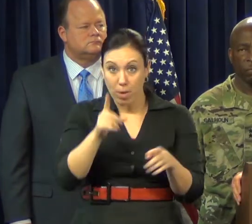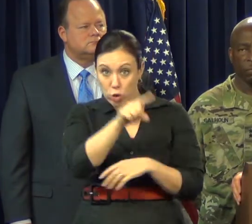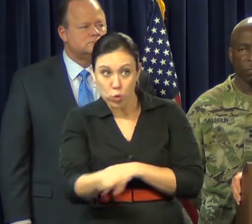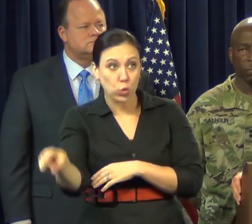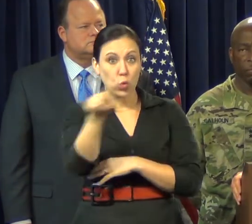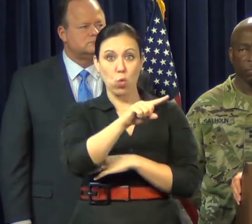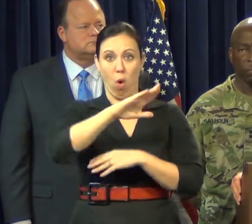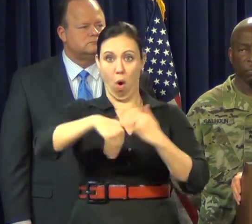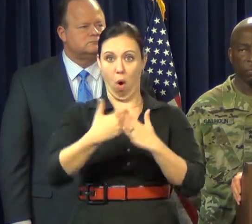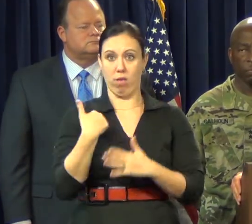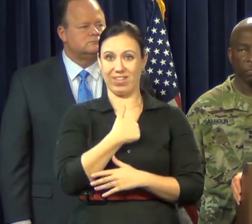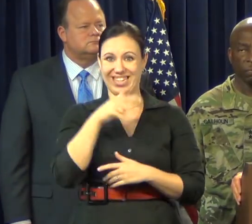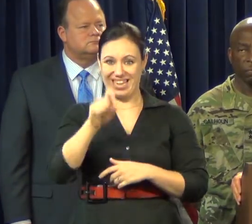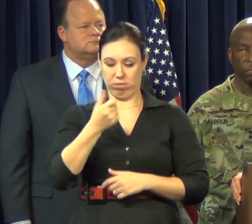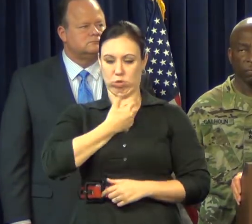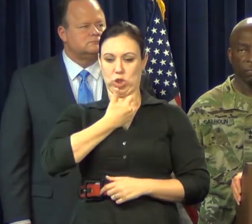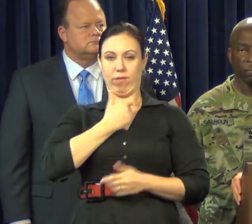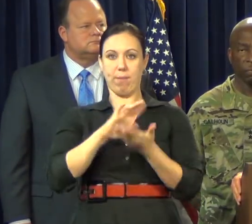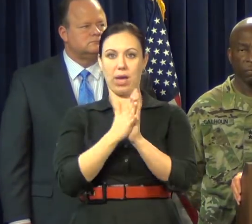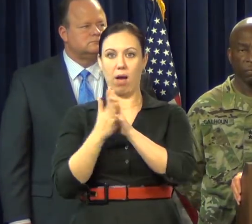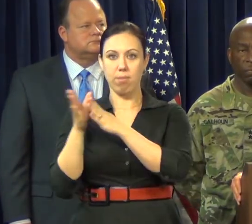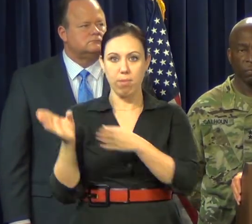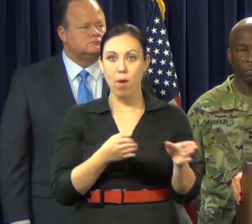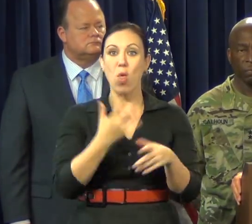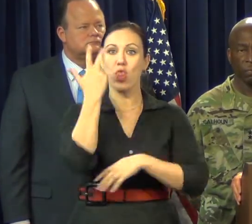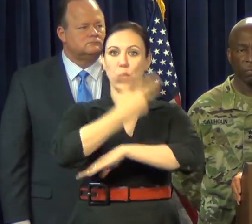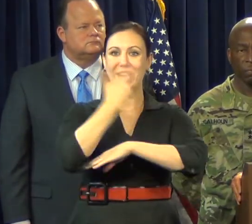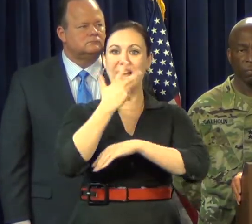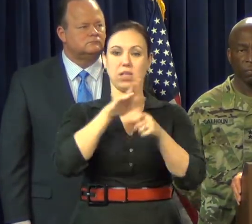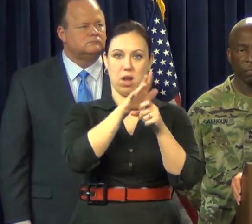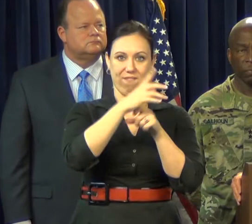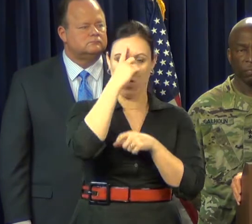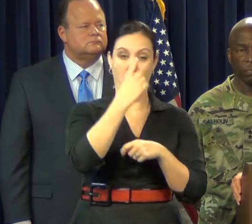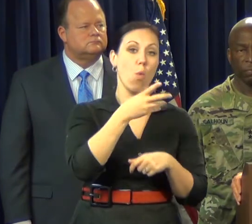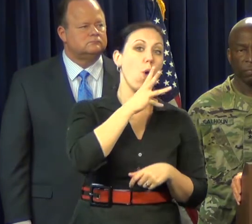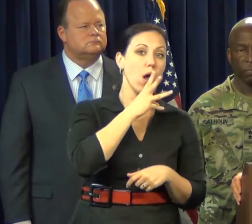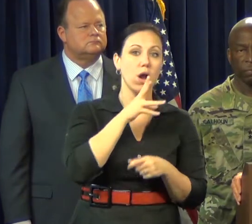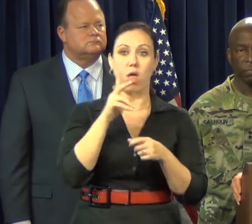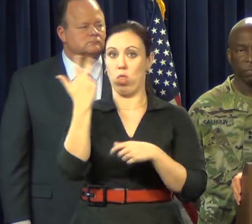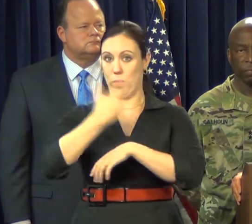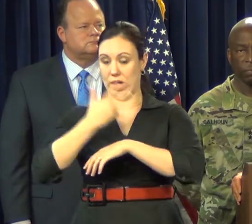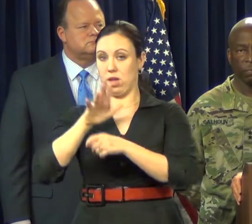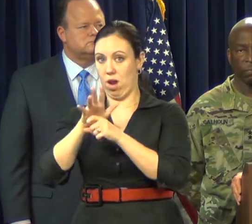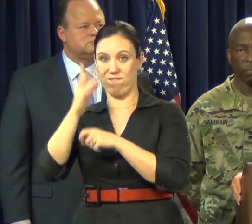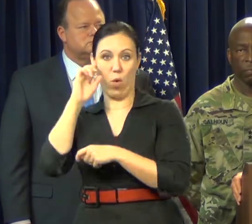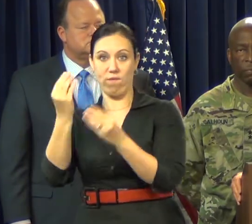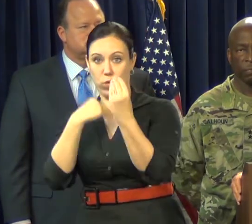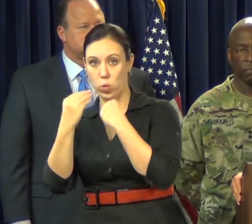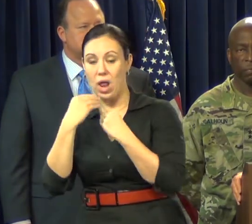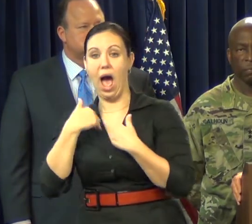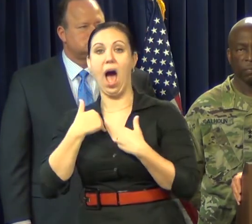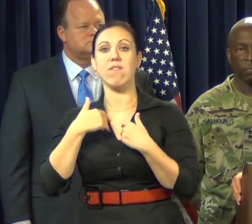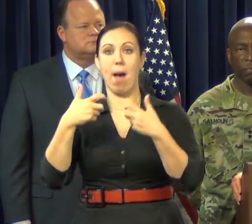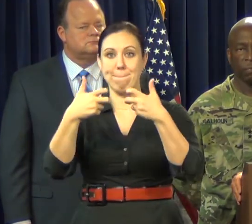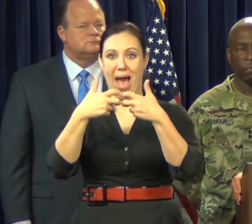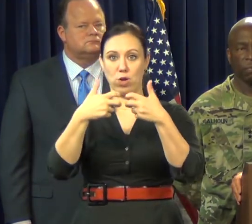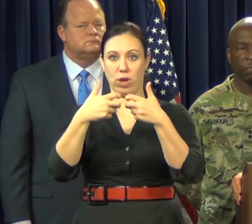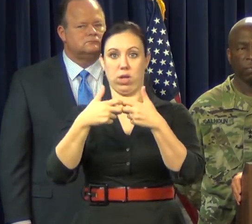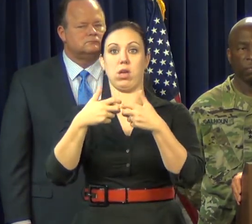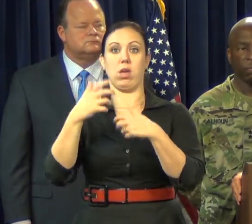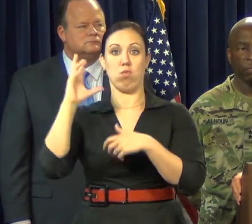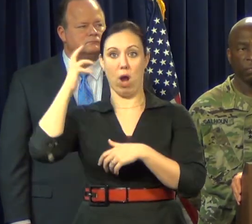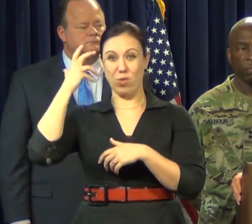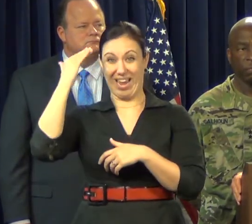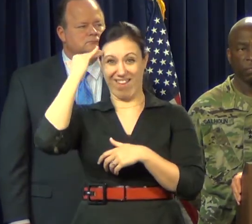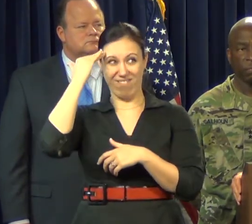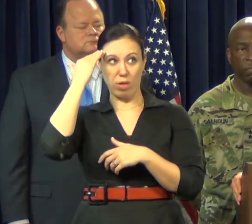of us, have to get prepared ourselves. 3 days of water, 3 days of food, have a battery-powered radio. If you think you might need a shelter,